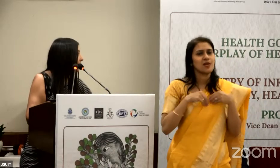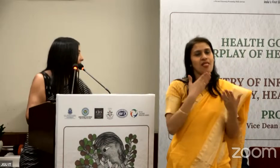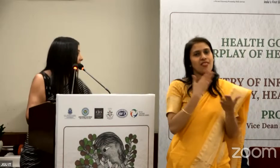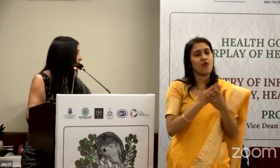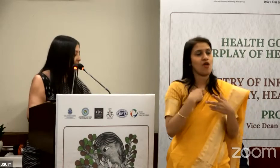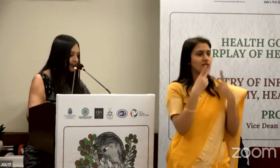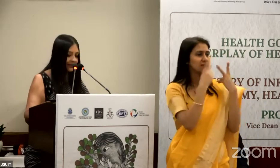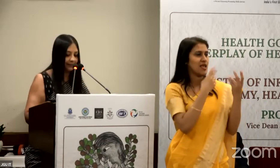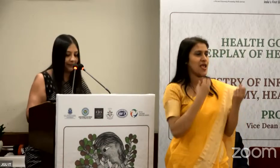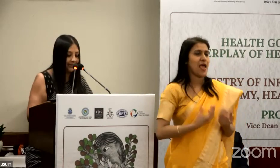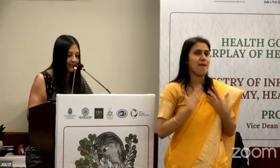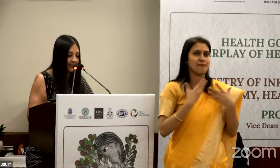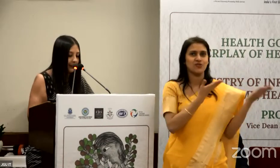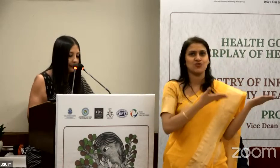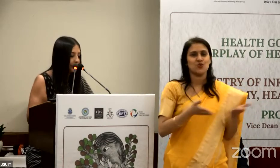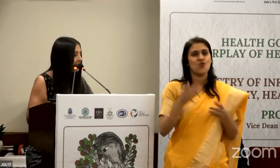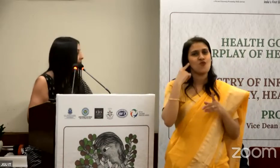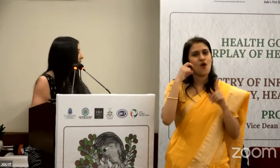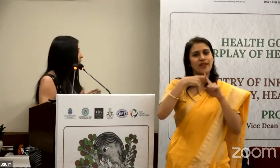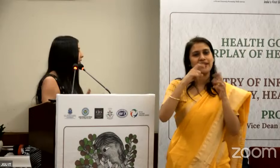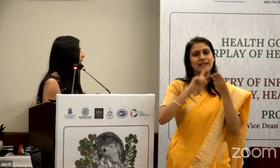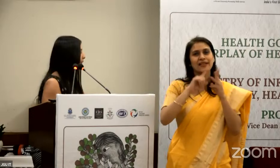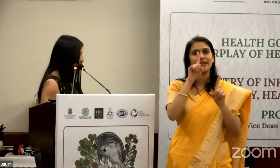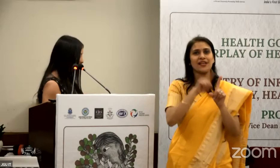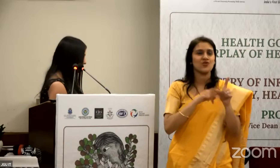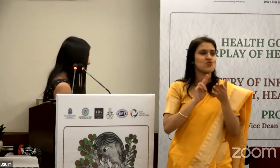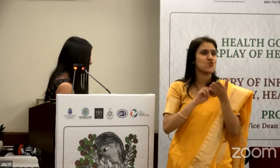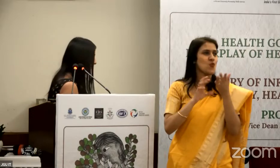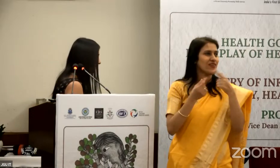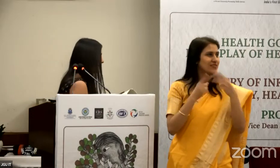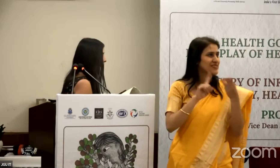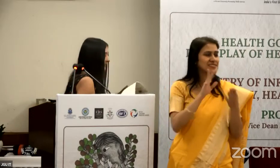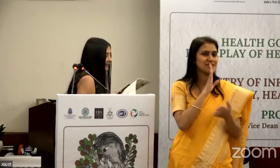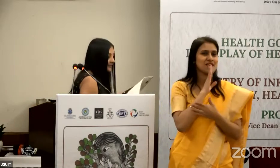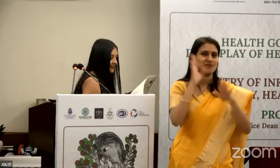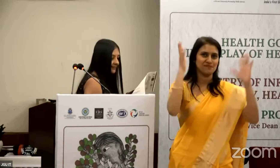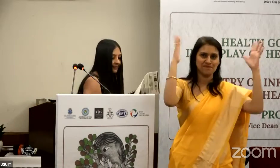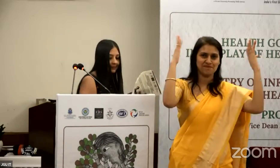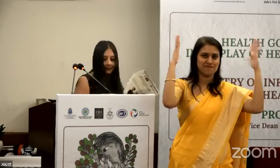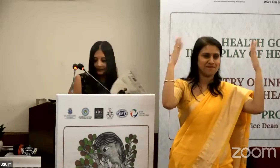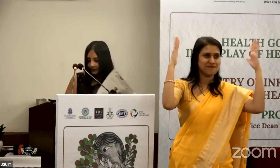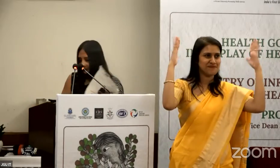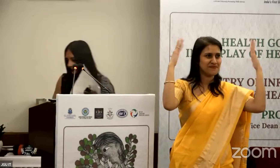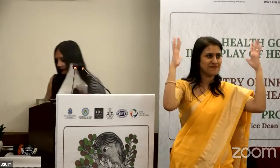you on Keynote. Please do take over.